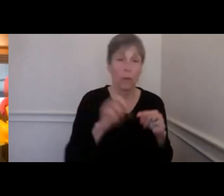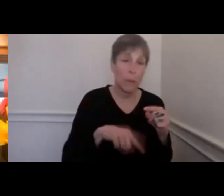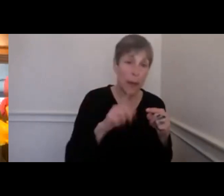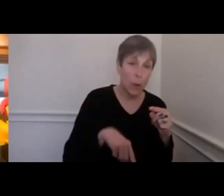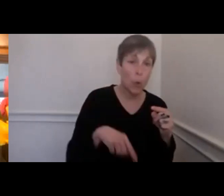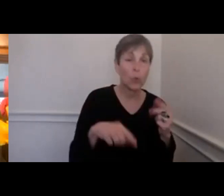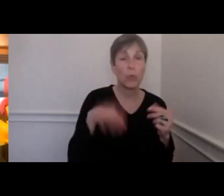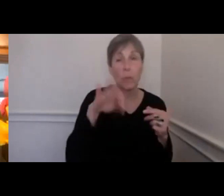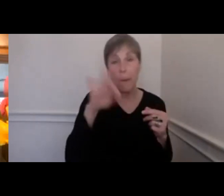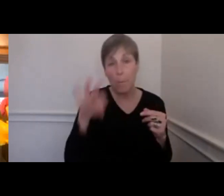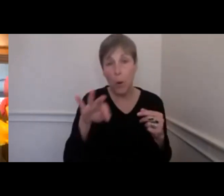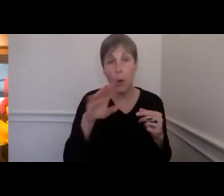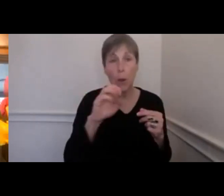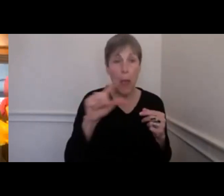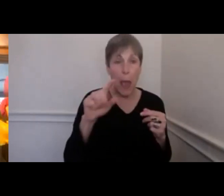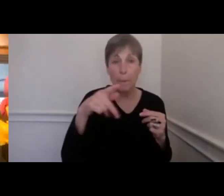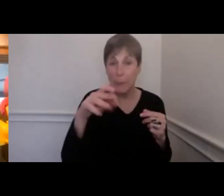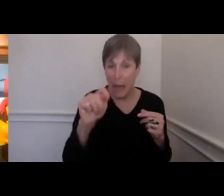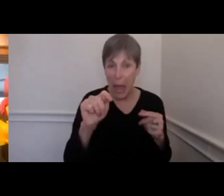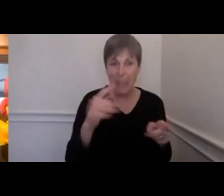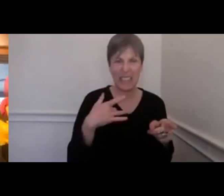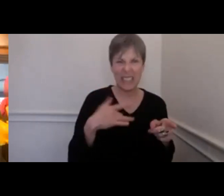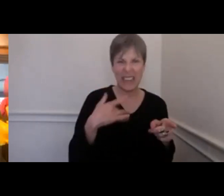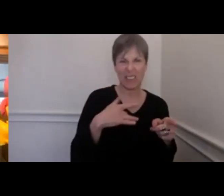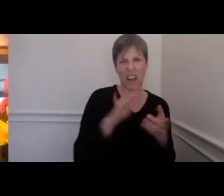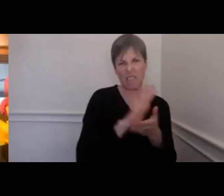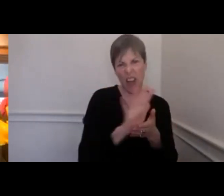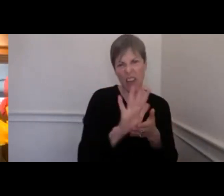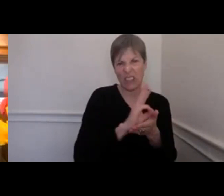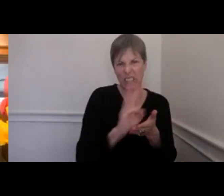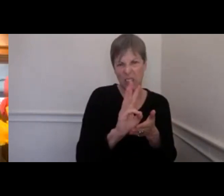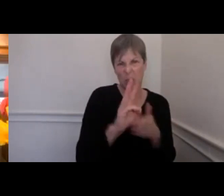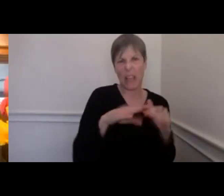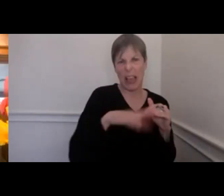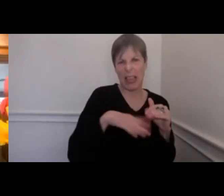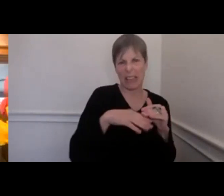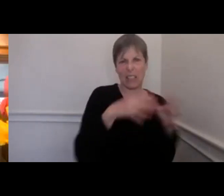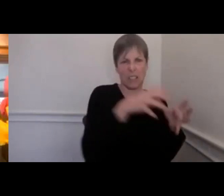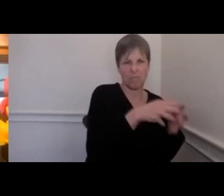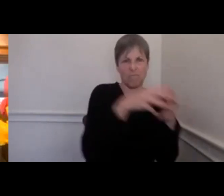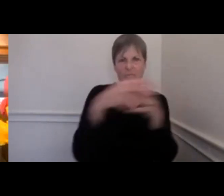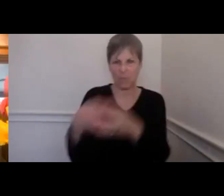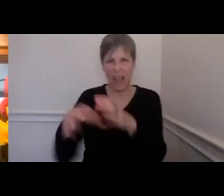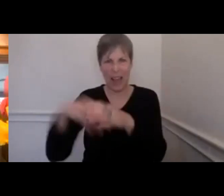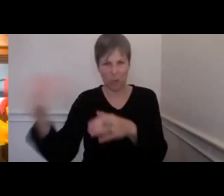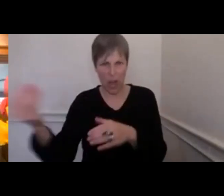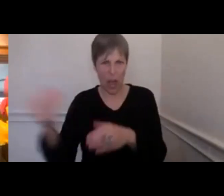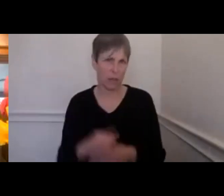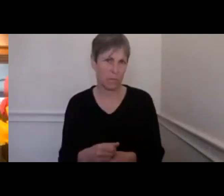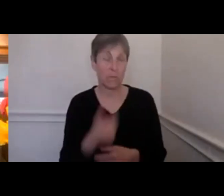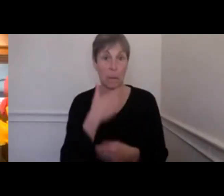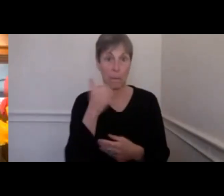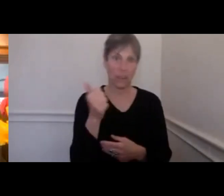are more like 5-6 week plus old transplants, ideally started 6-8 week before final